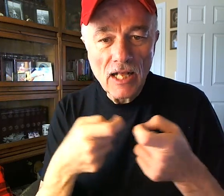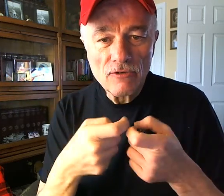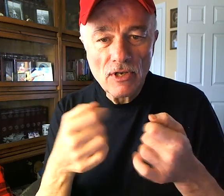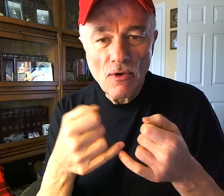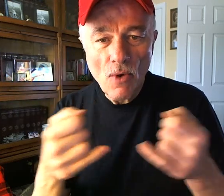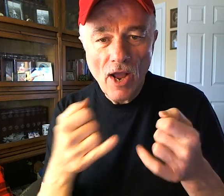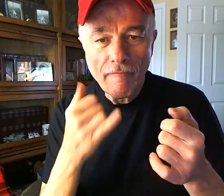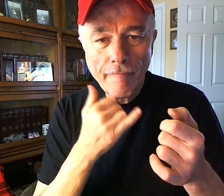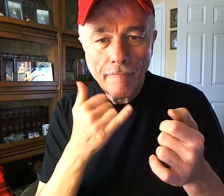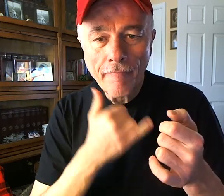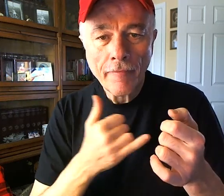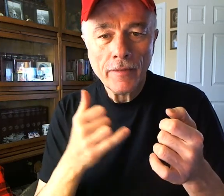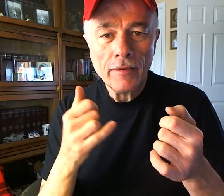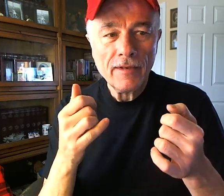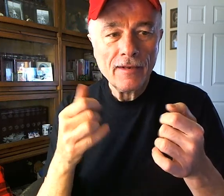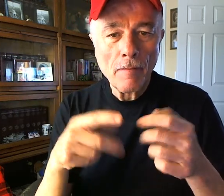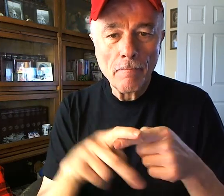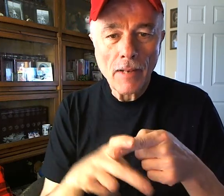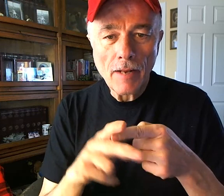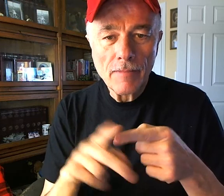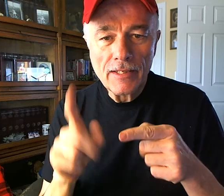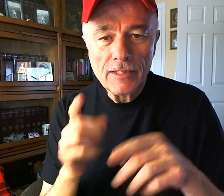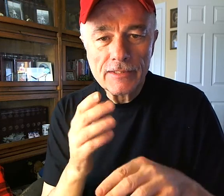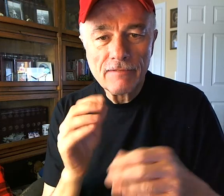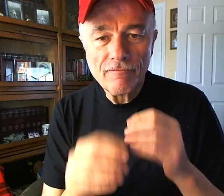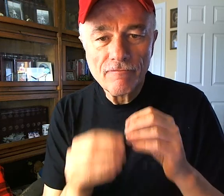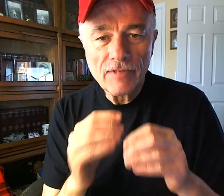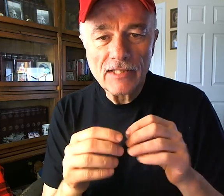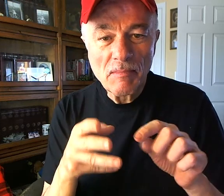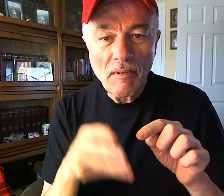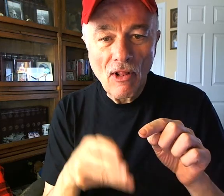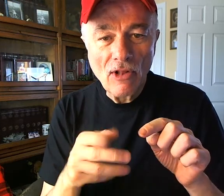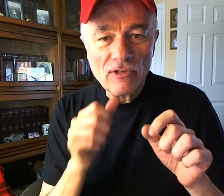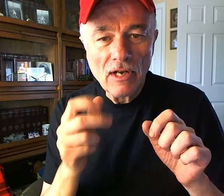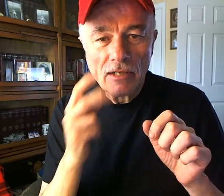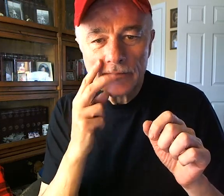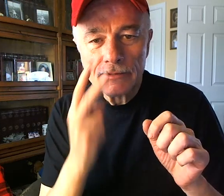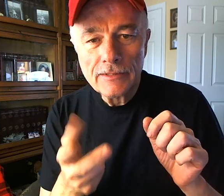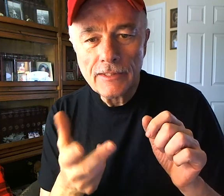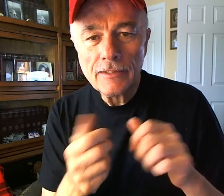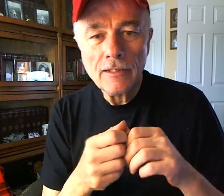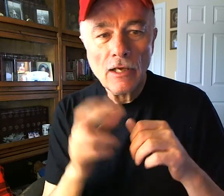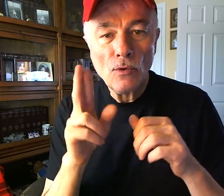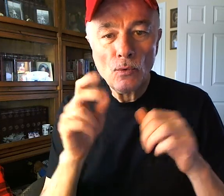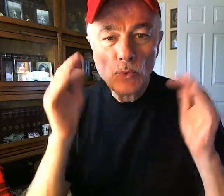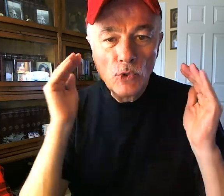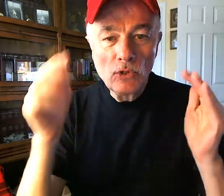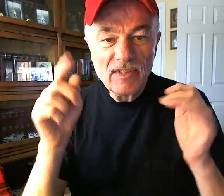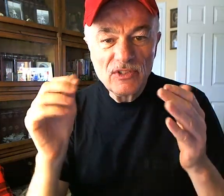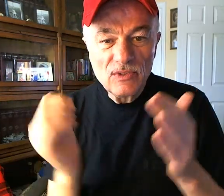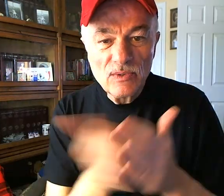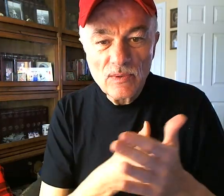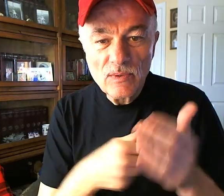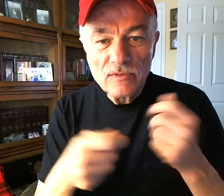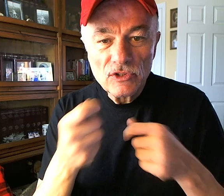Before, the coffee table was unique, but underscaled, and the corners weren't baby-friendly. Now, I tried to work in you, master